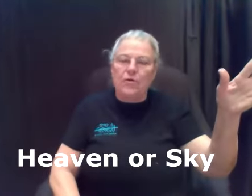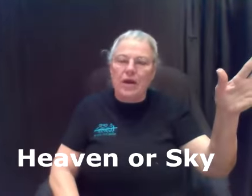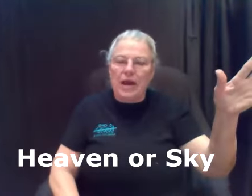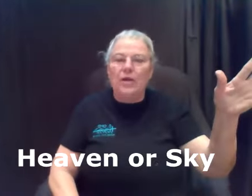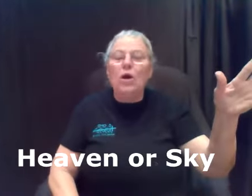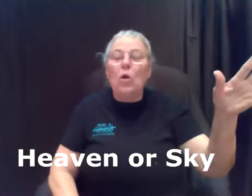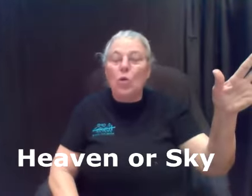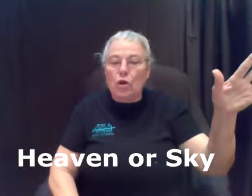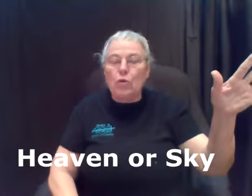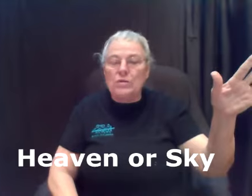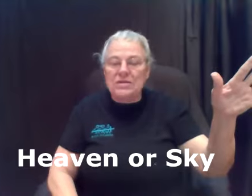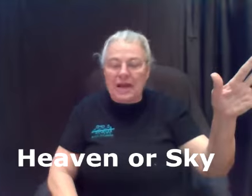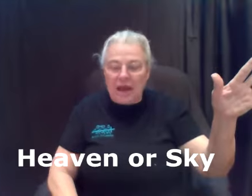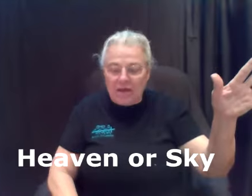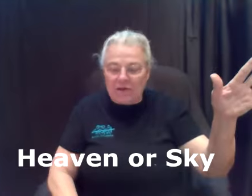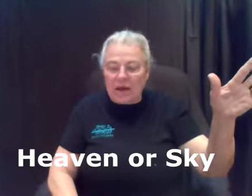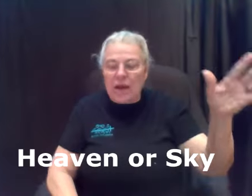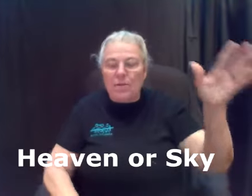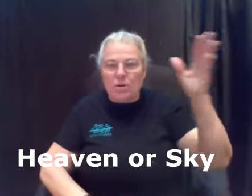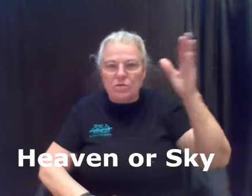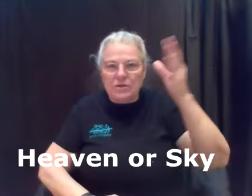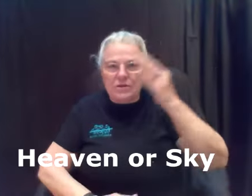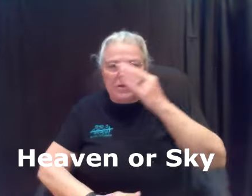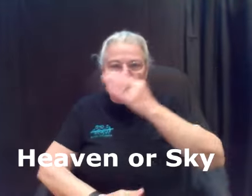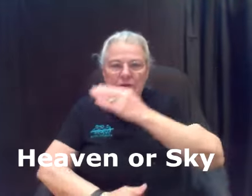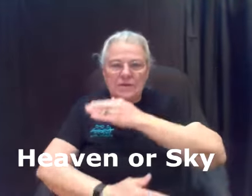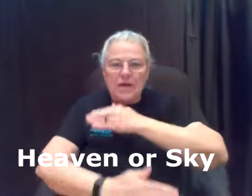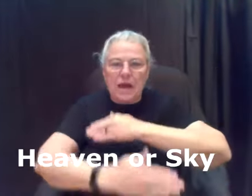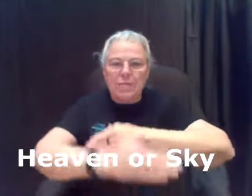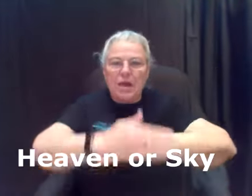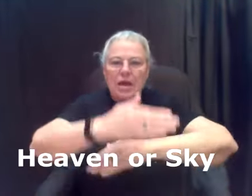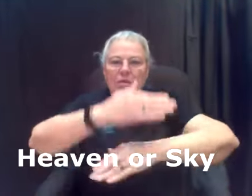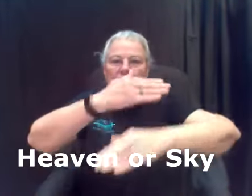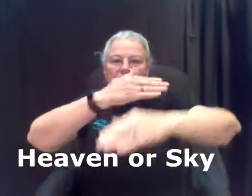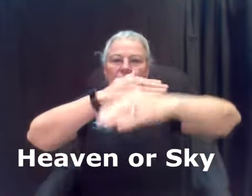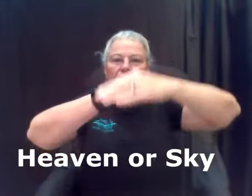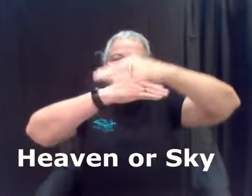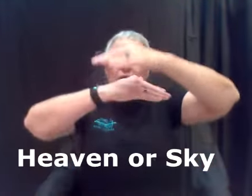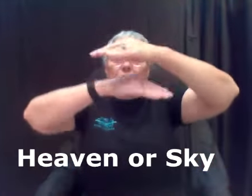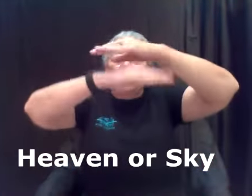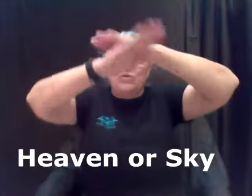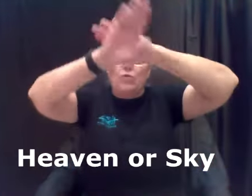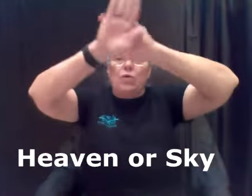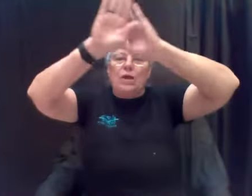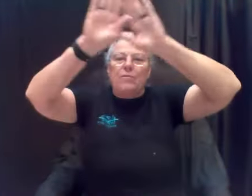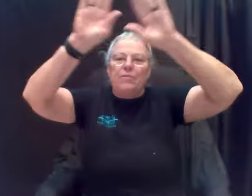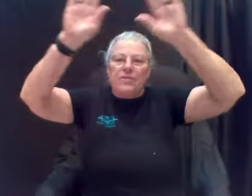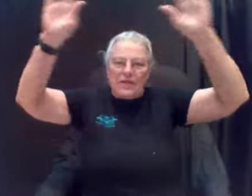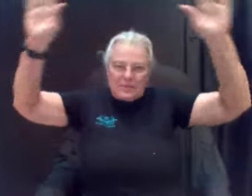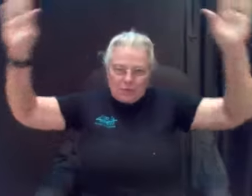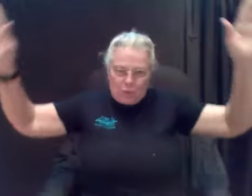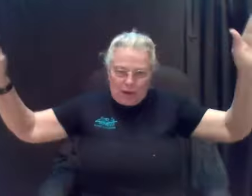head where you would see heaven. Most of the time, then you can roll it up this way and